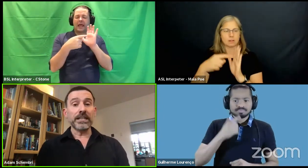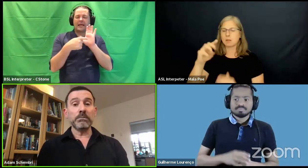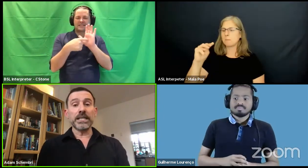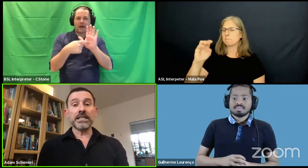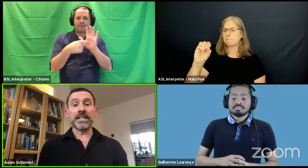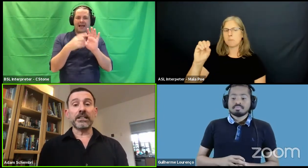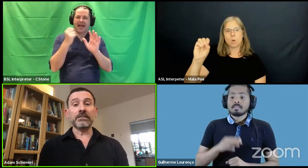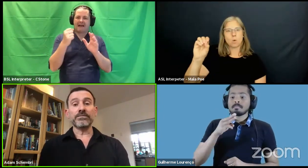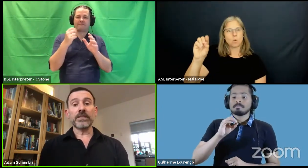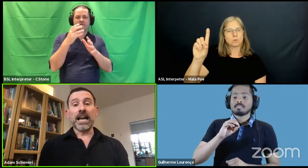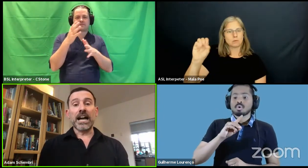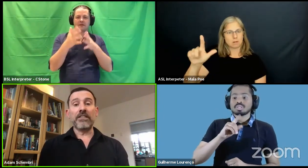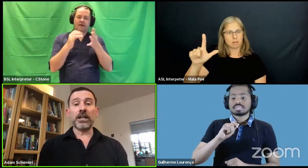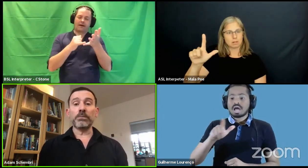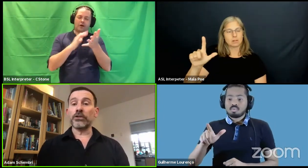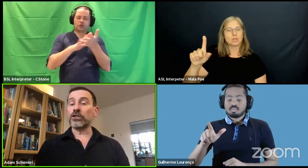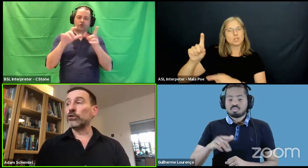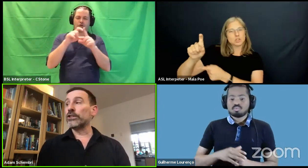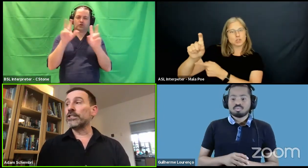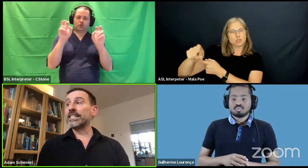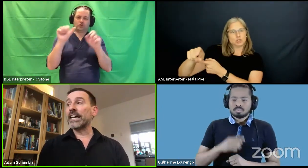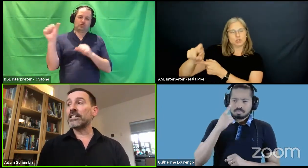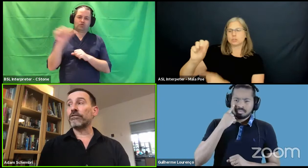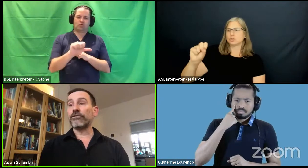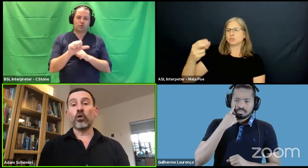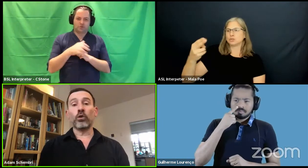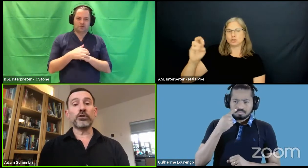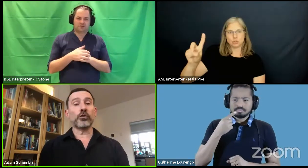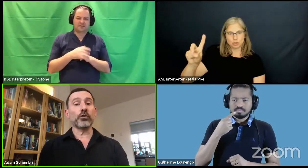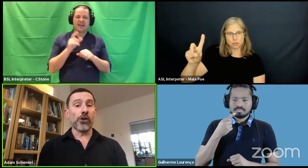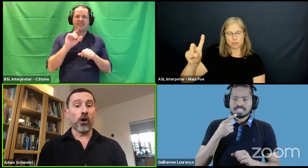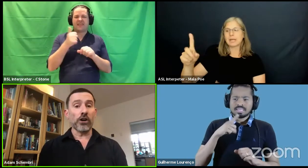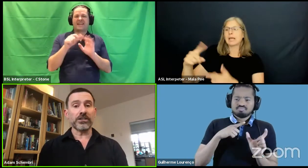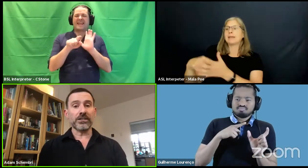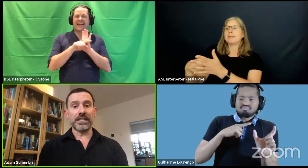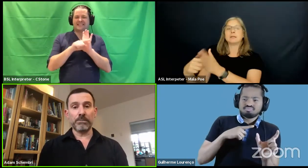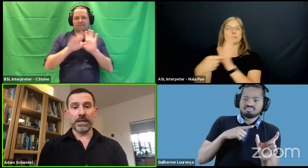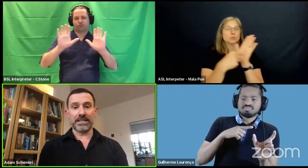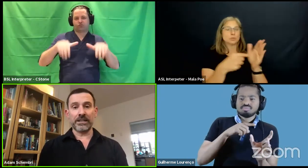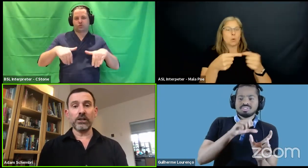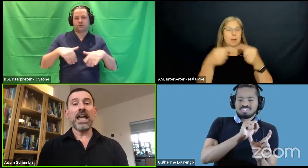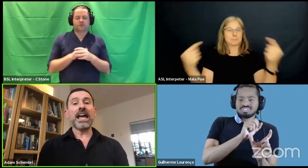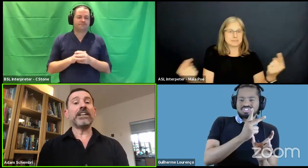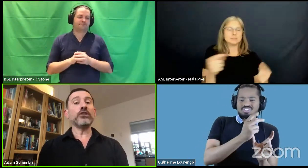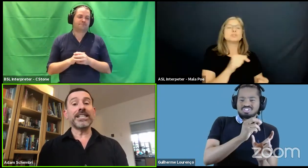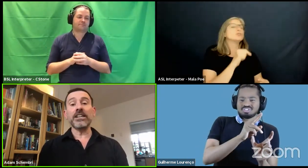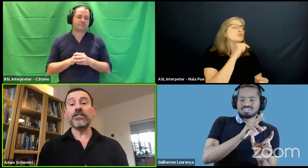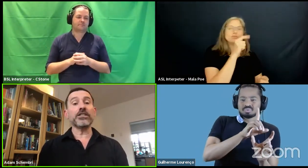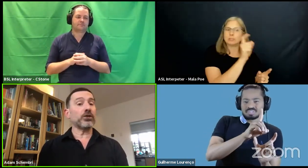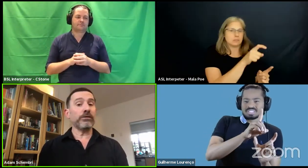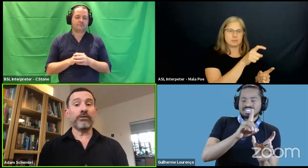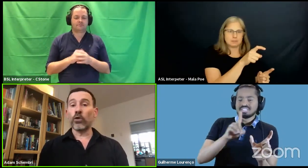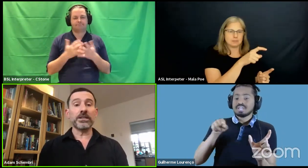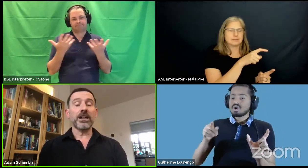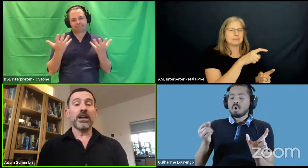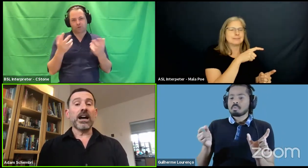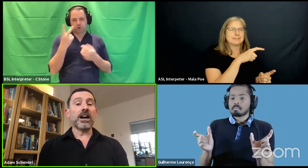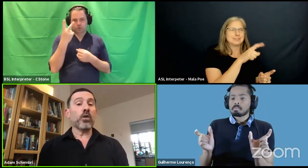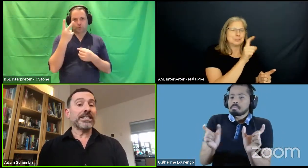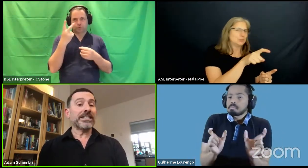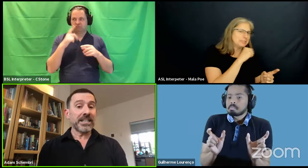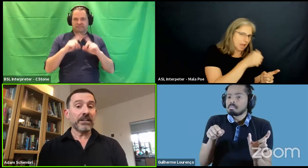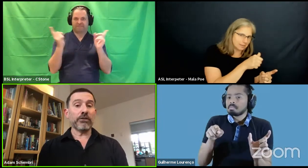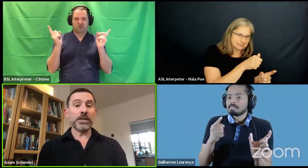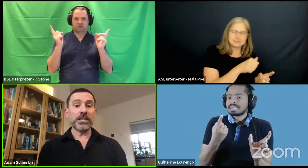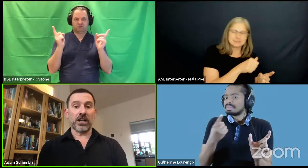should in BSL, and then I'm going to show you the negated form should not in BSL. And you'll see that the two forms are